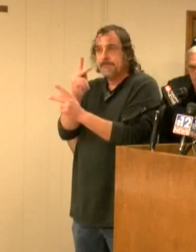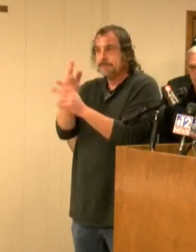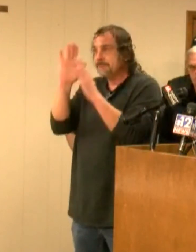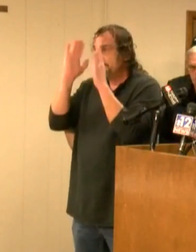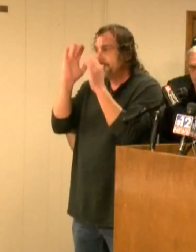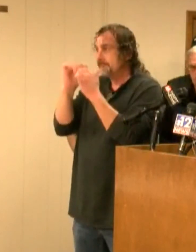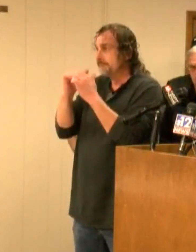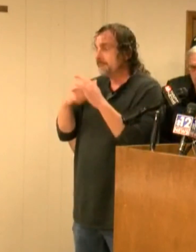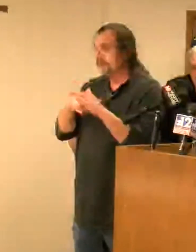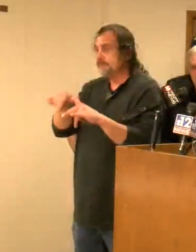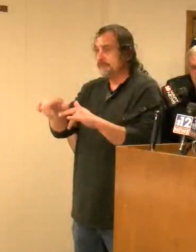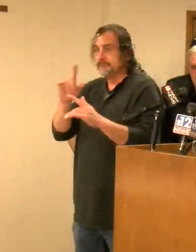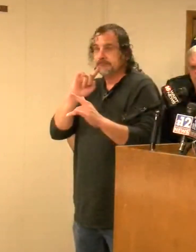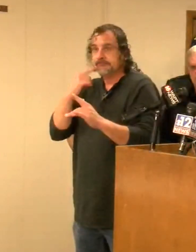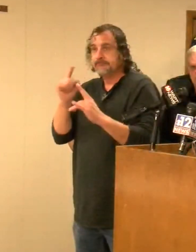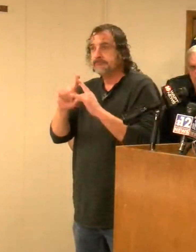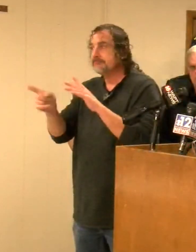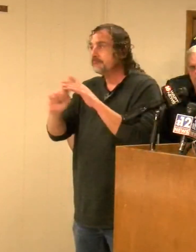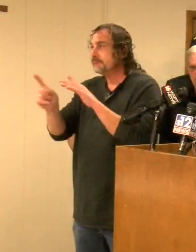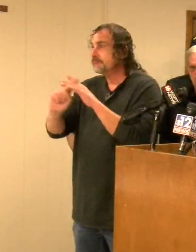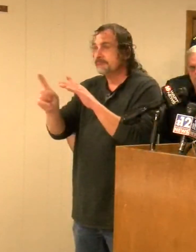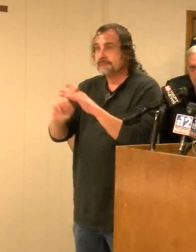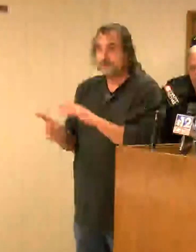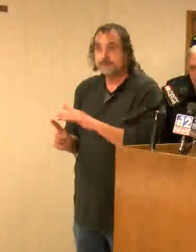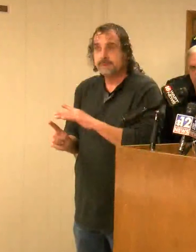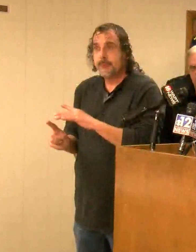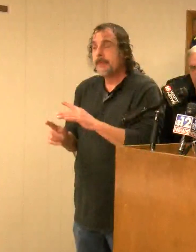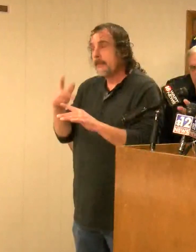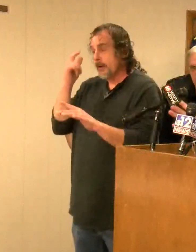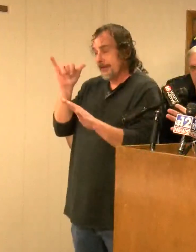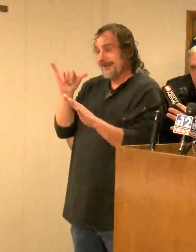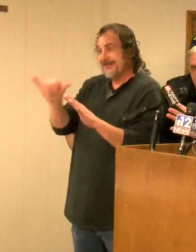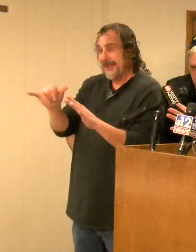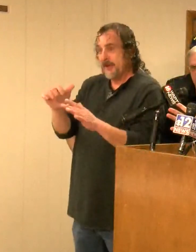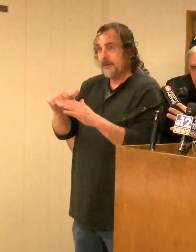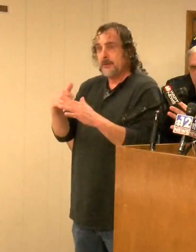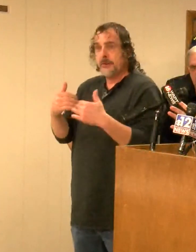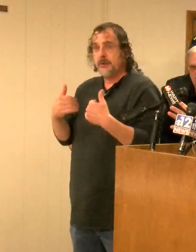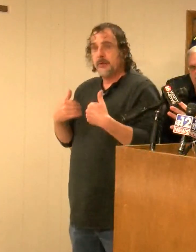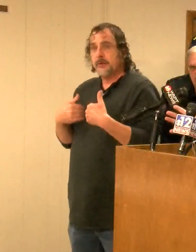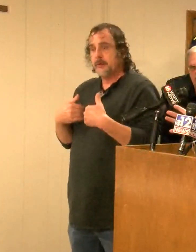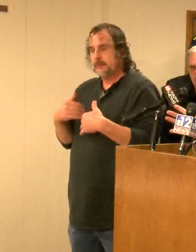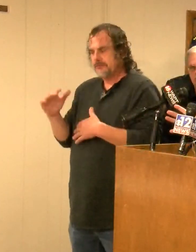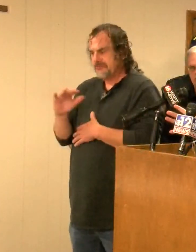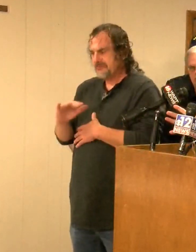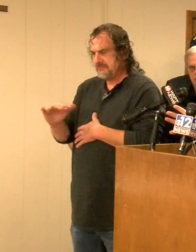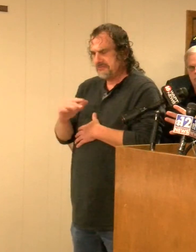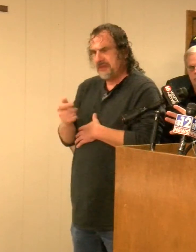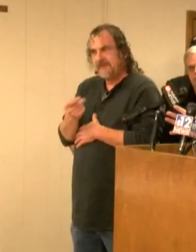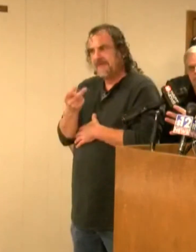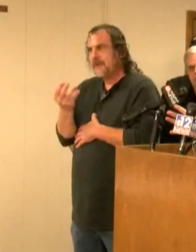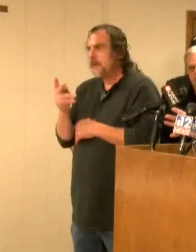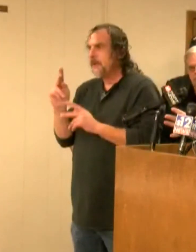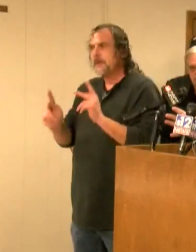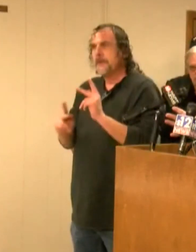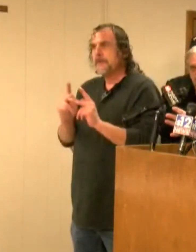to this evacuation. Because of that, I think we just had about a handful